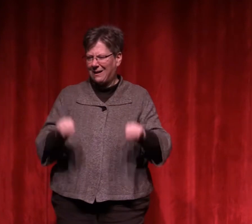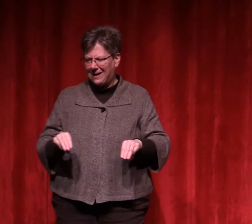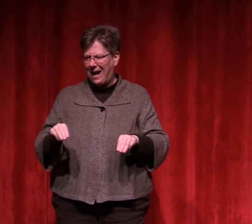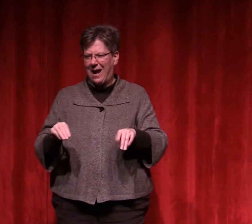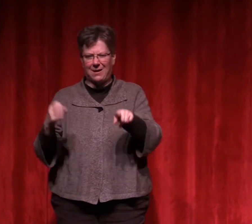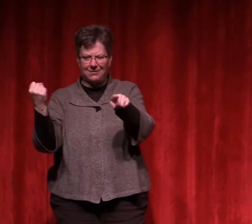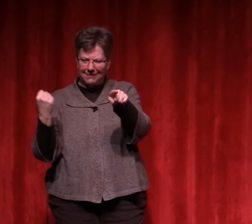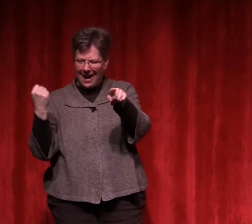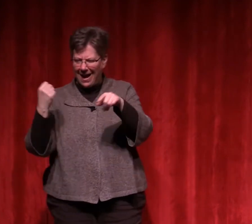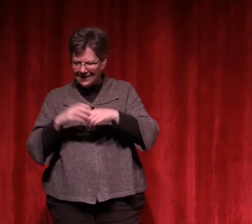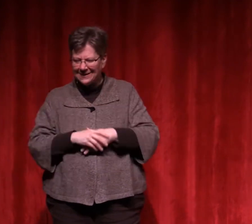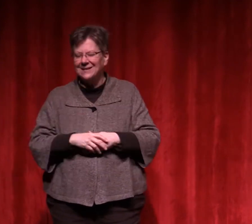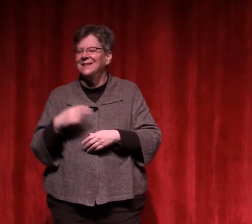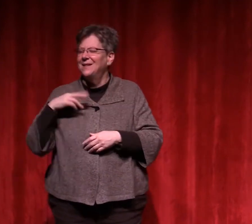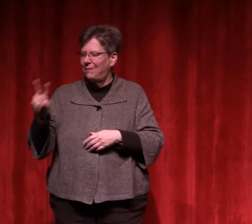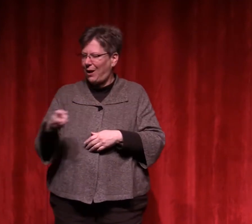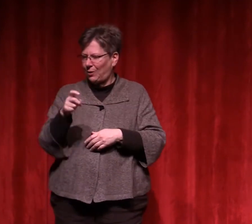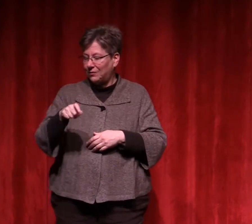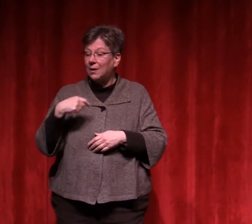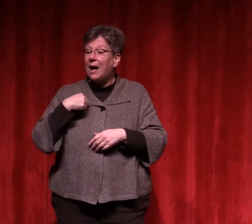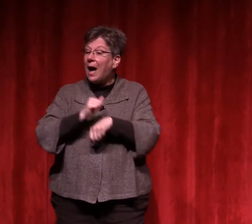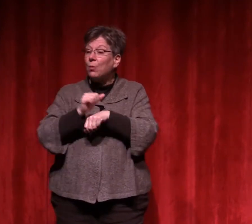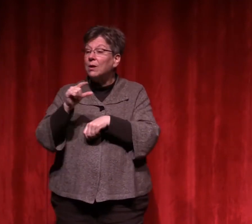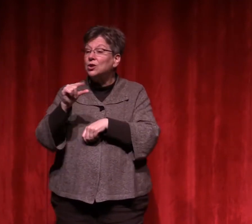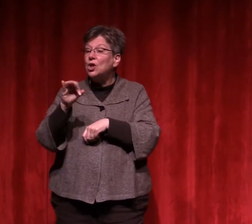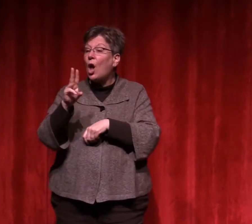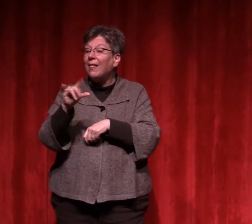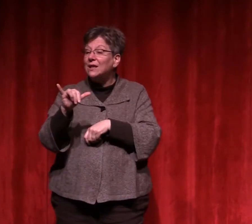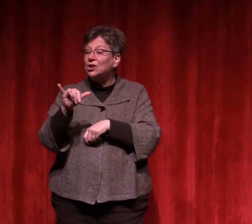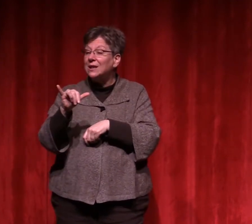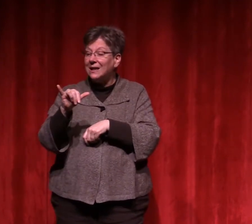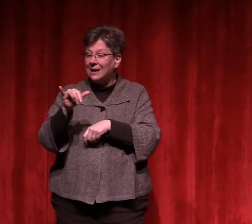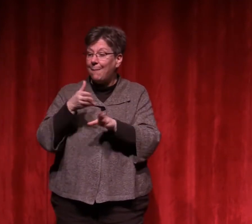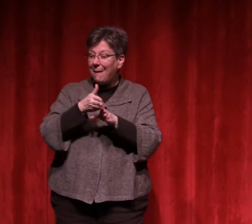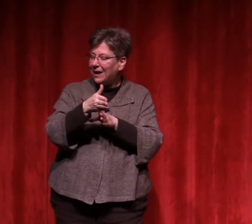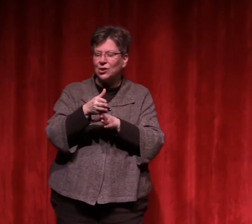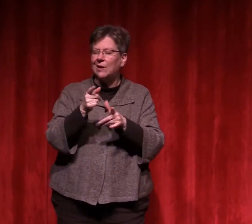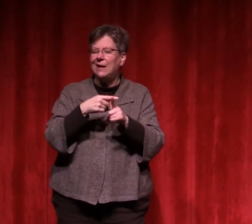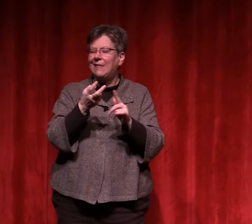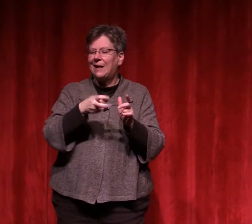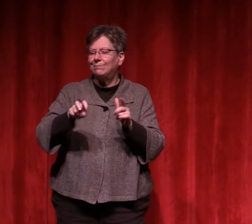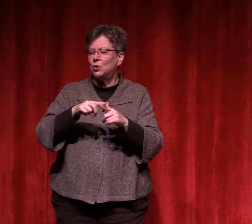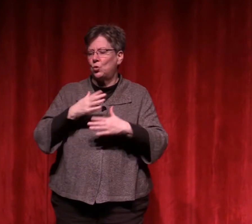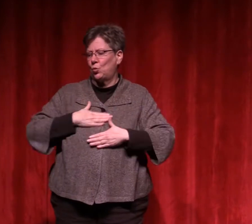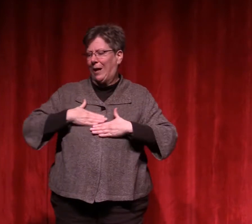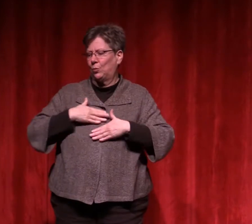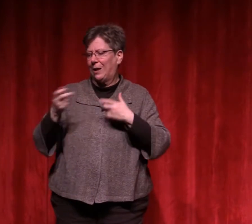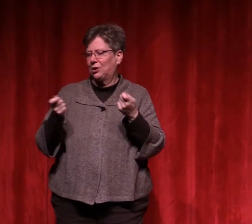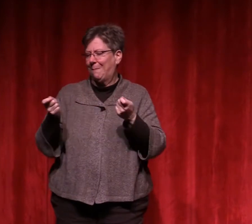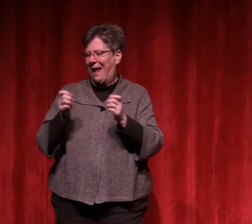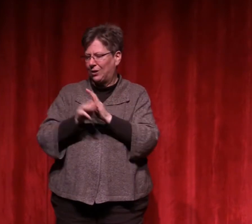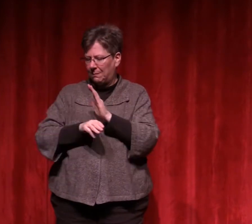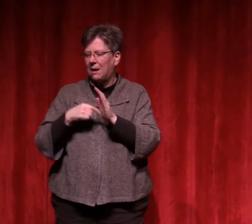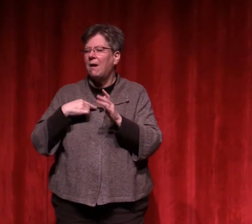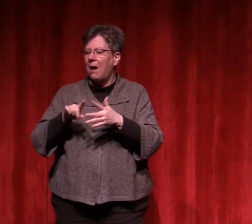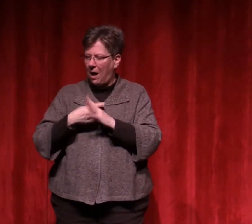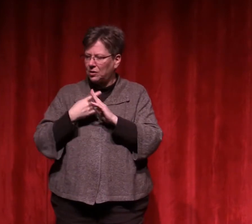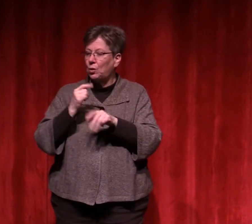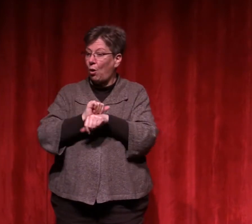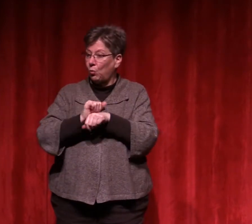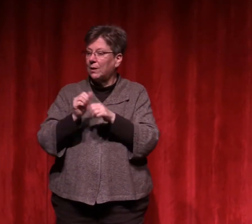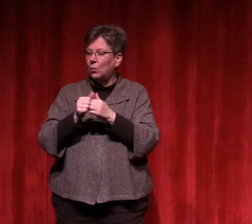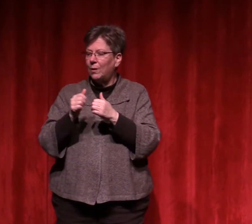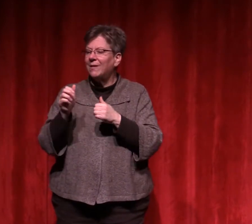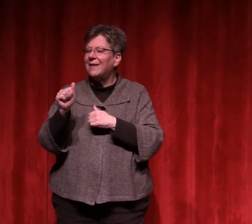here, was a geology major, switched to rec management. Where I started working